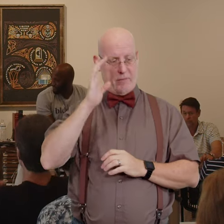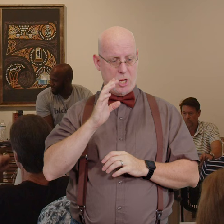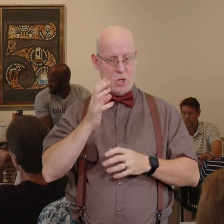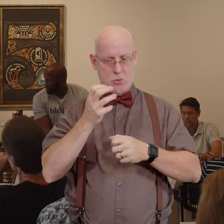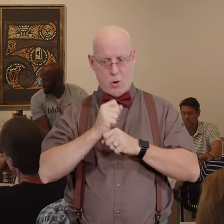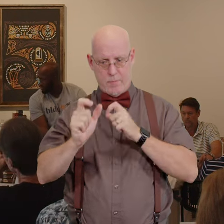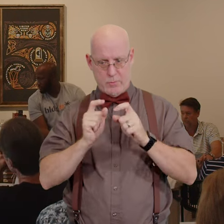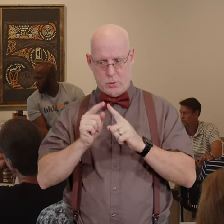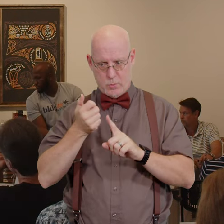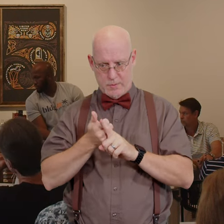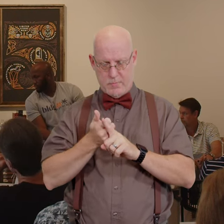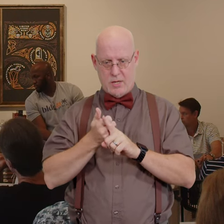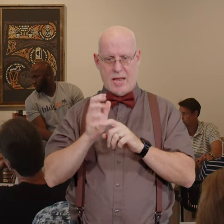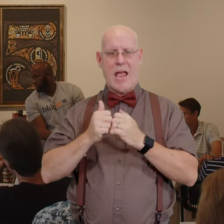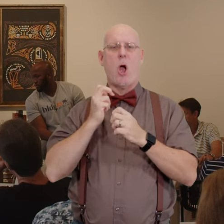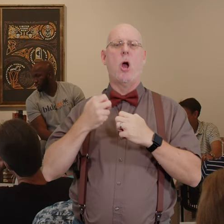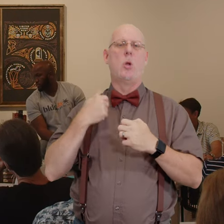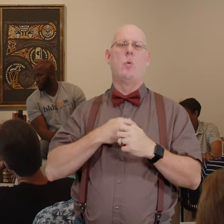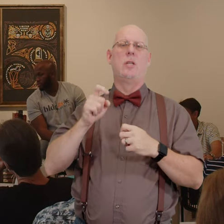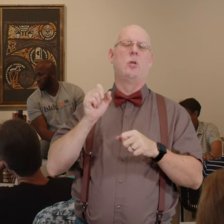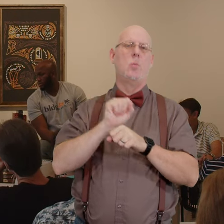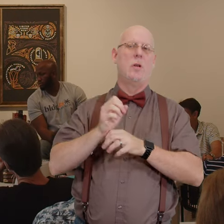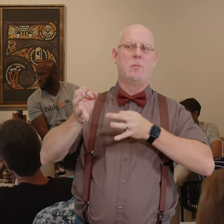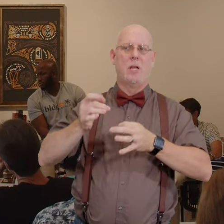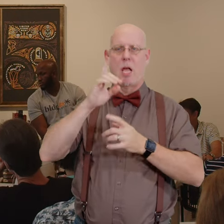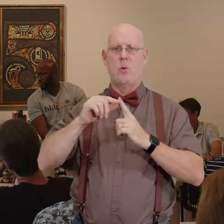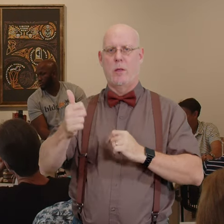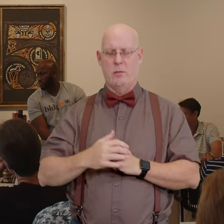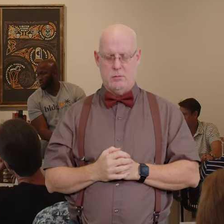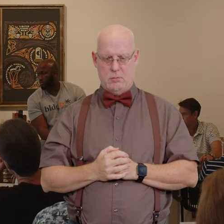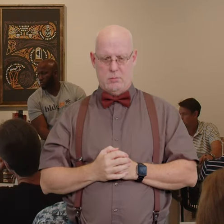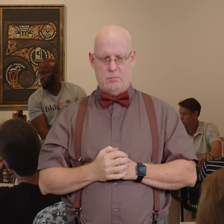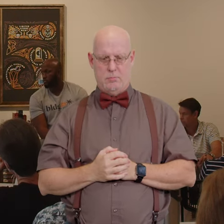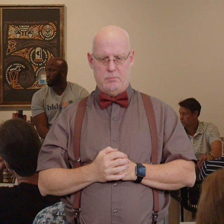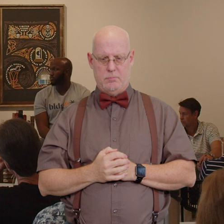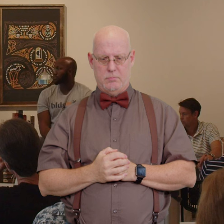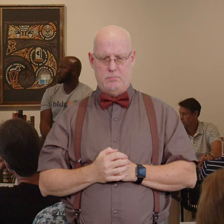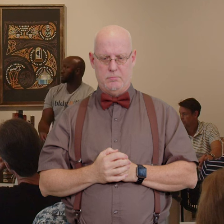If God will draw his people to him, how hard do we need to work on explaining God to others?